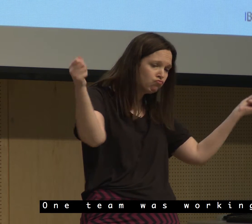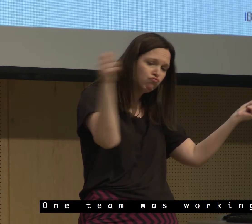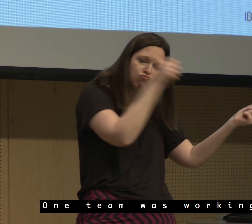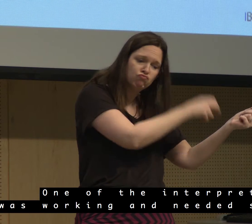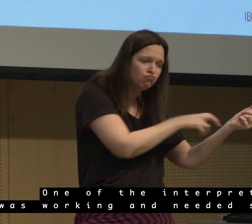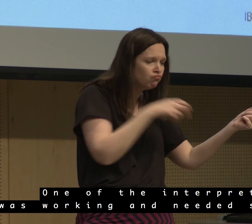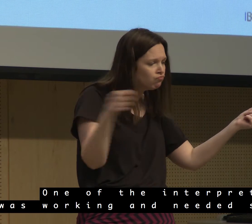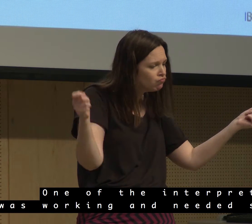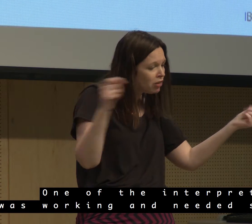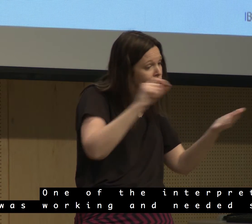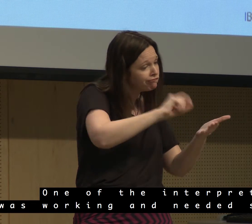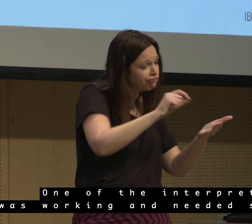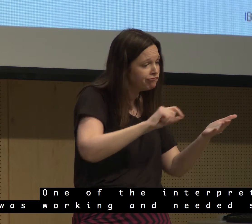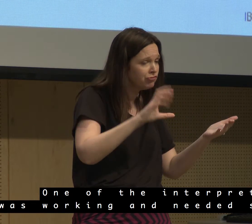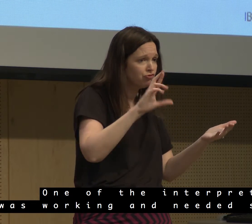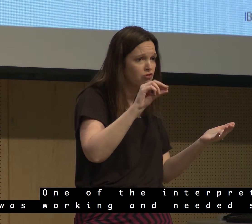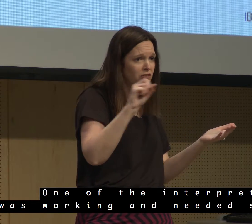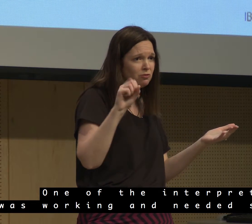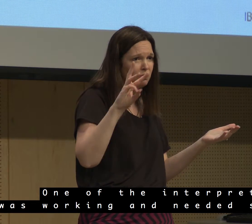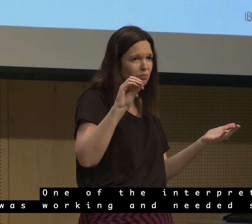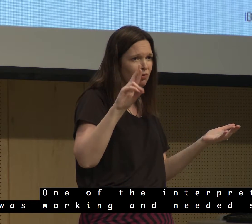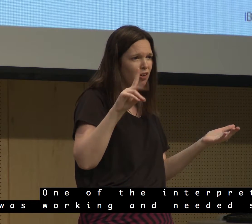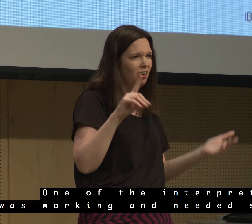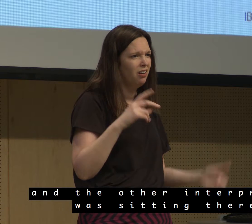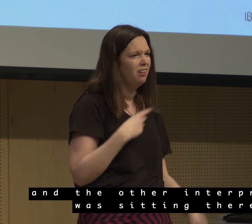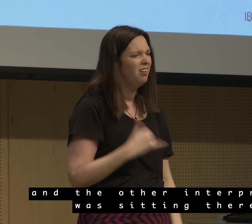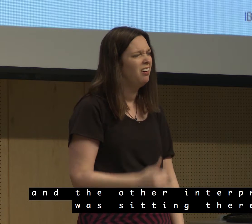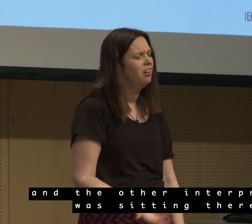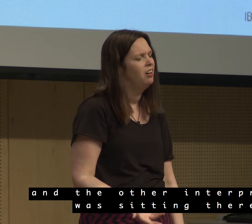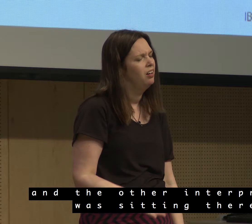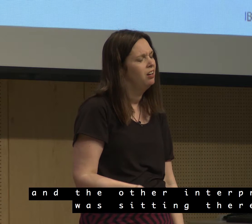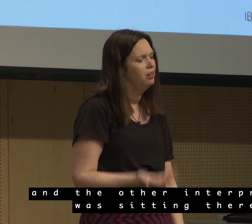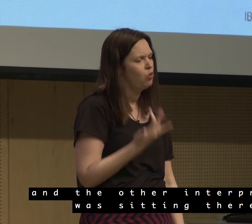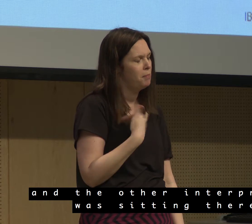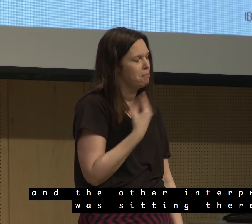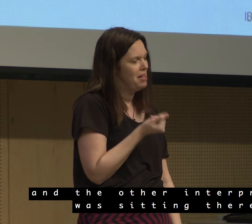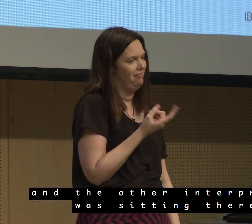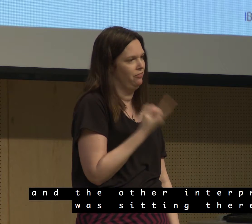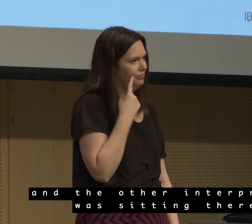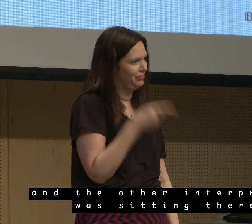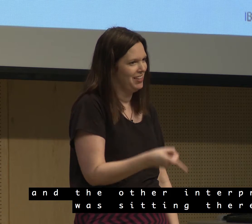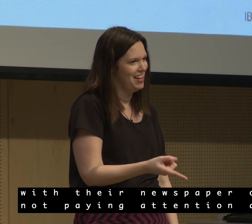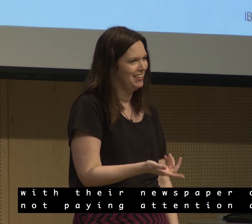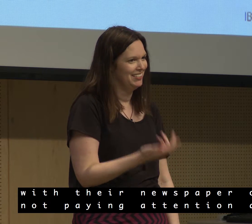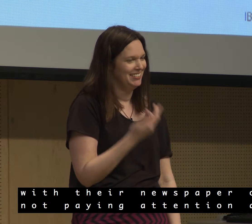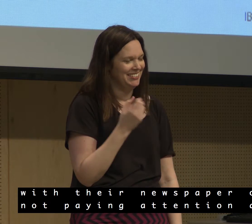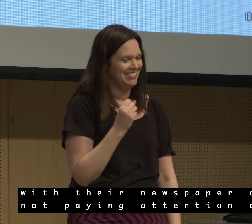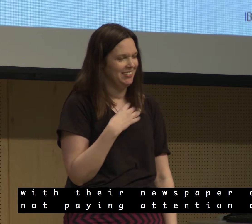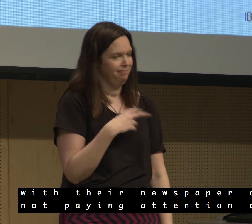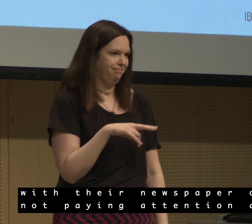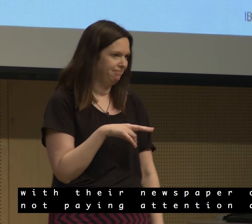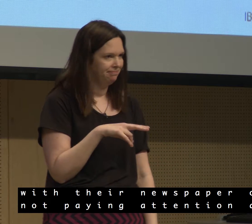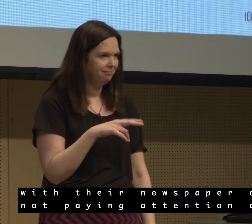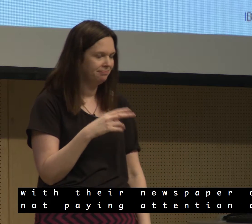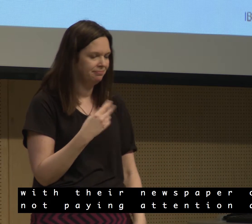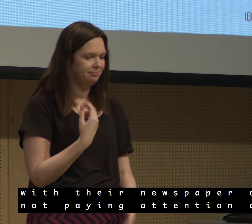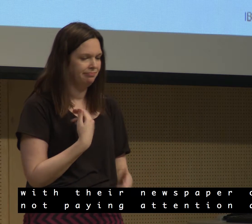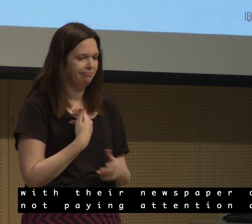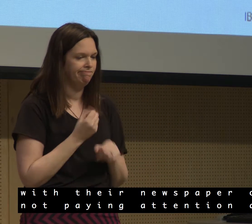was working, one of the interpreters was working and needed support, and the other interpreter was sitting there with their newspaper open, not